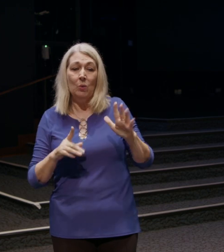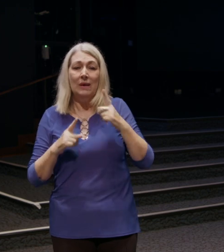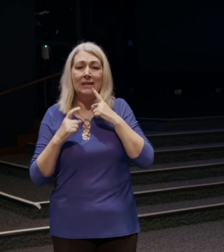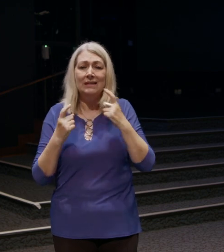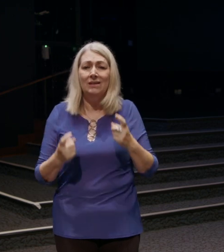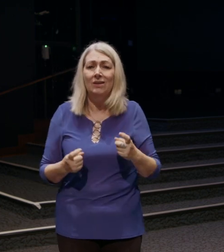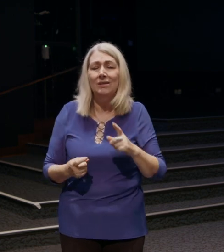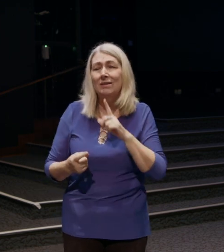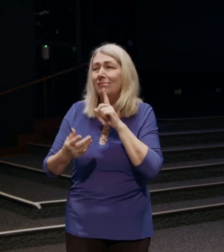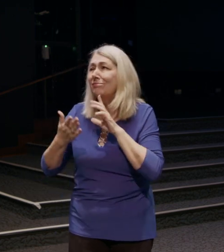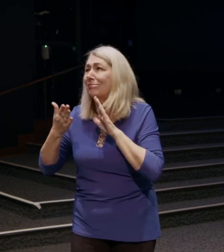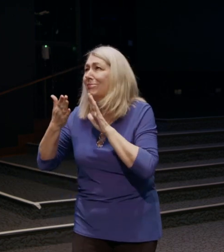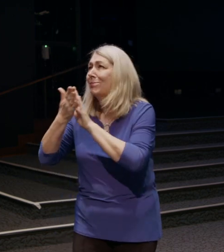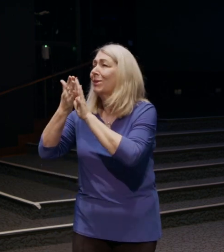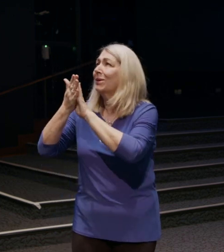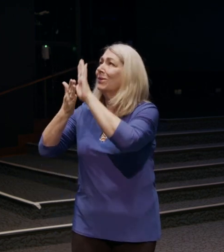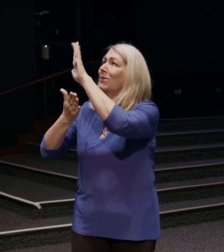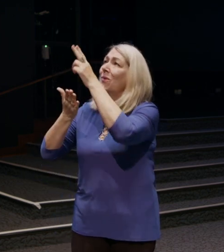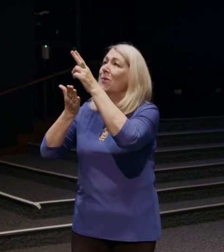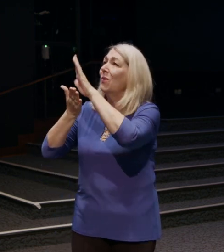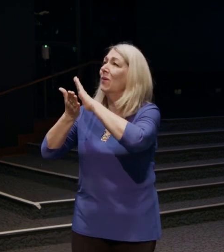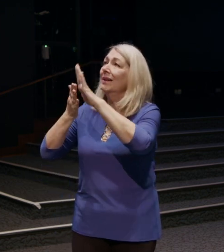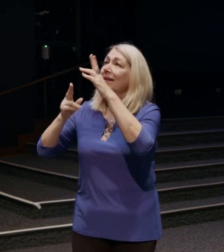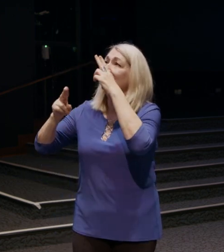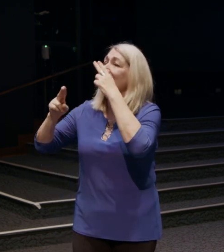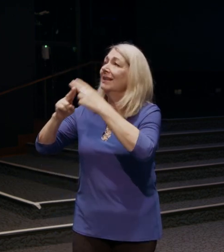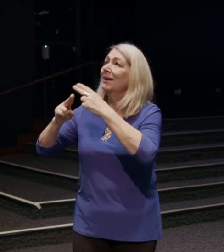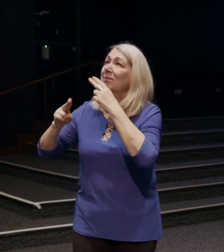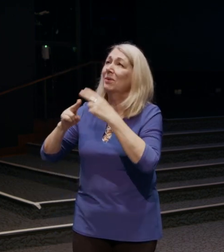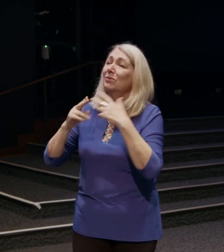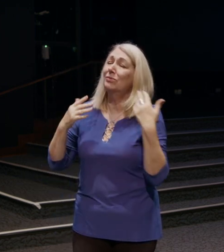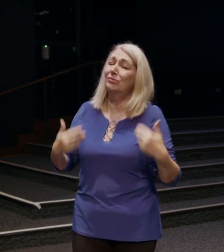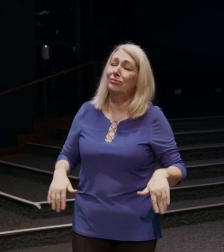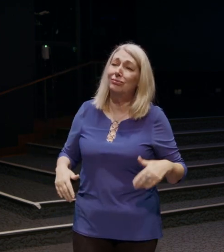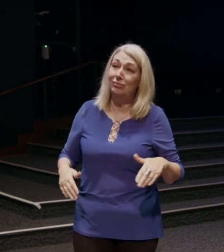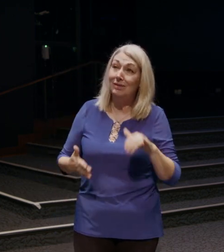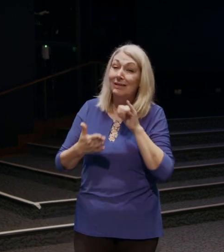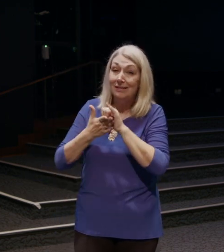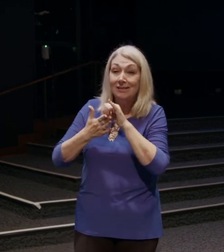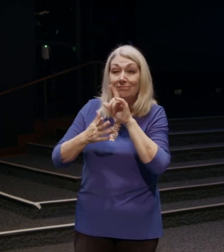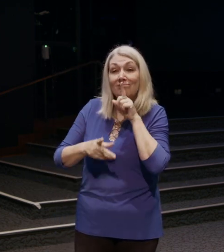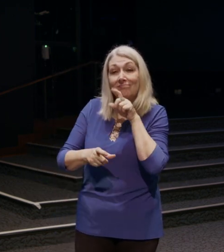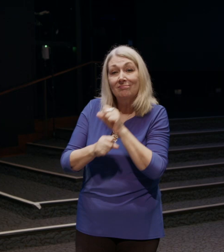praise to his holy name, for he has done exactly that.